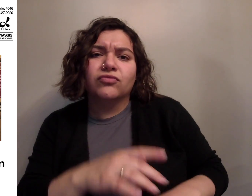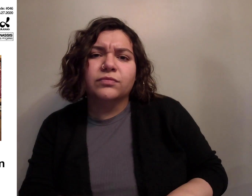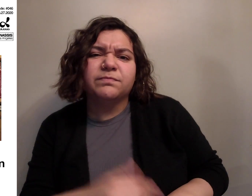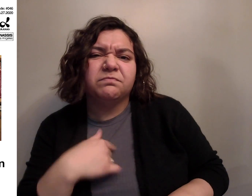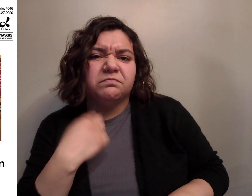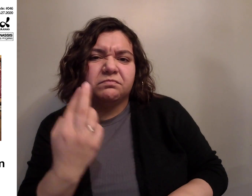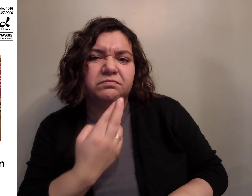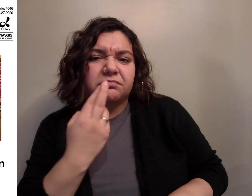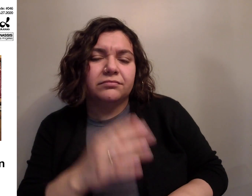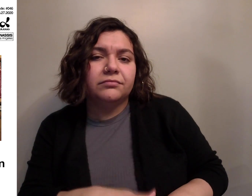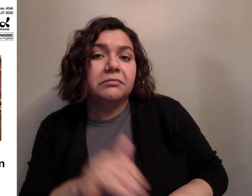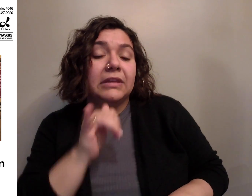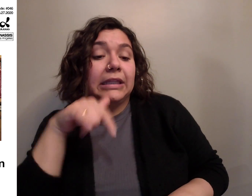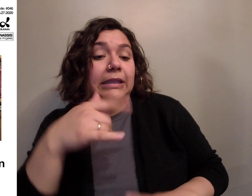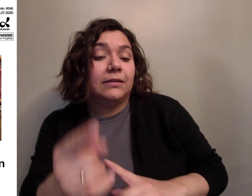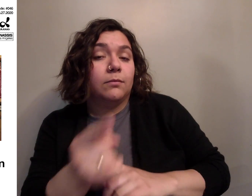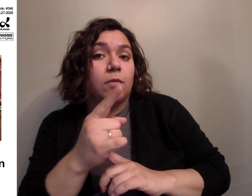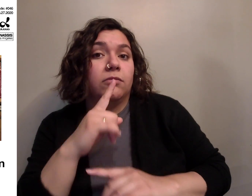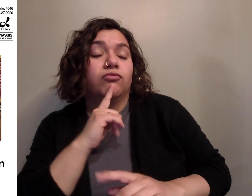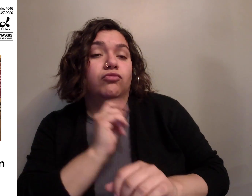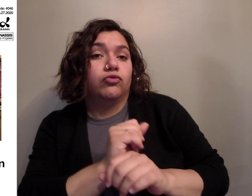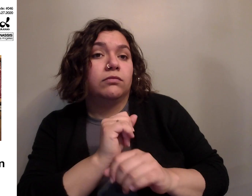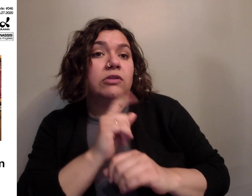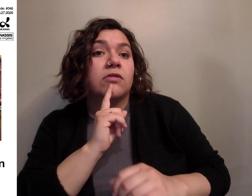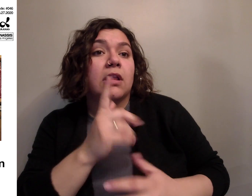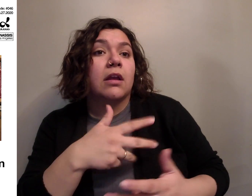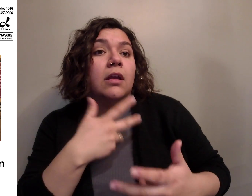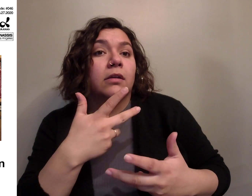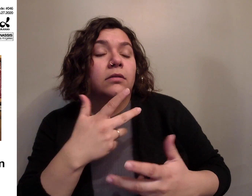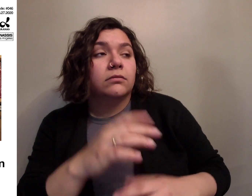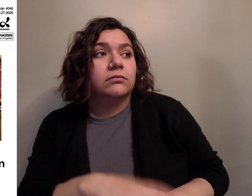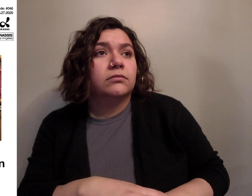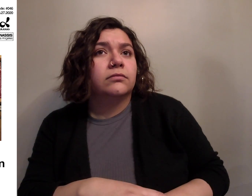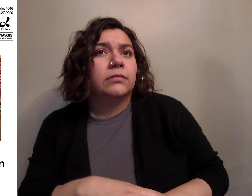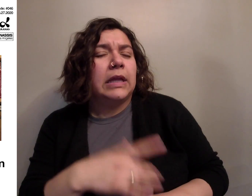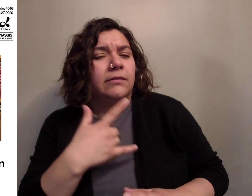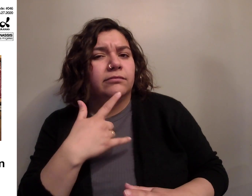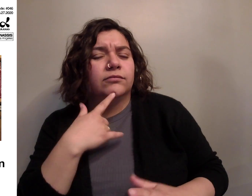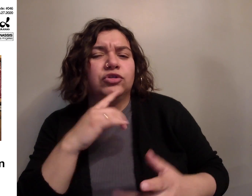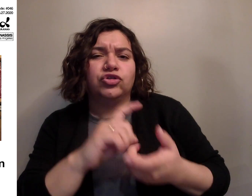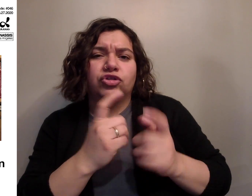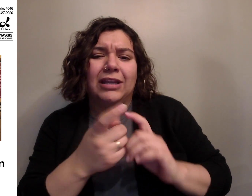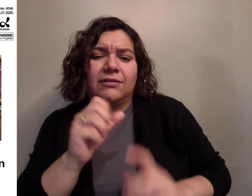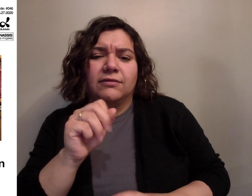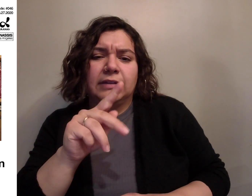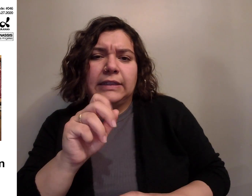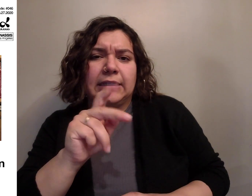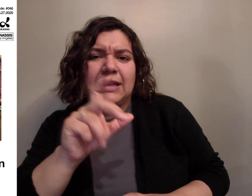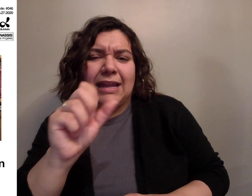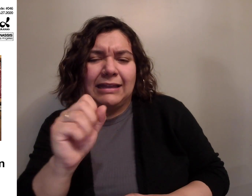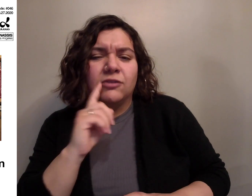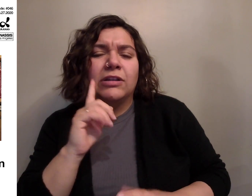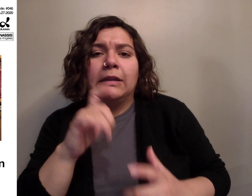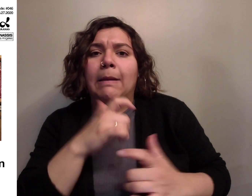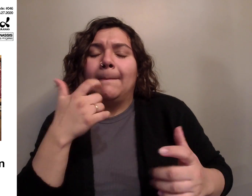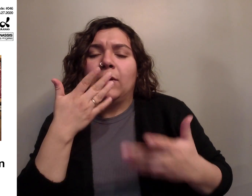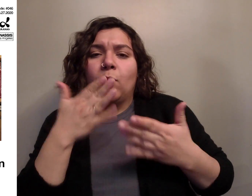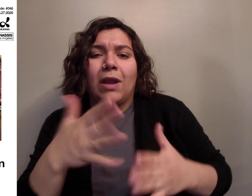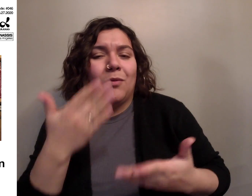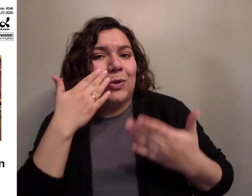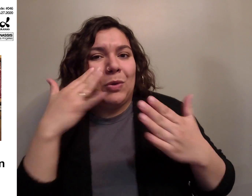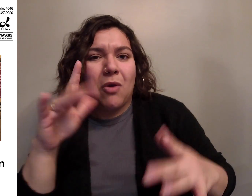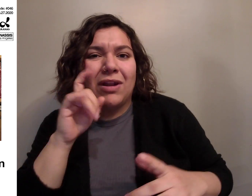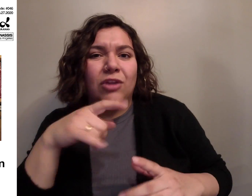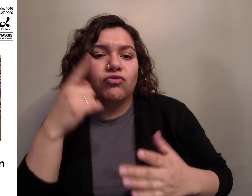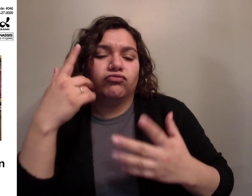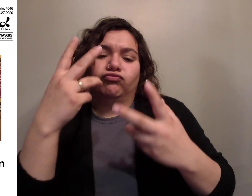pause before answering that question. It's as if this moment has really heightened the stakes in such a huge way. And we